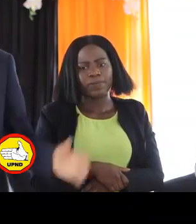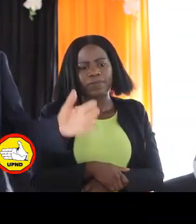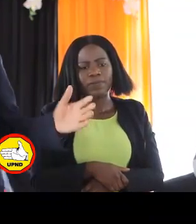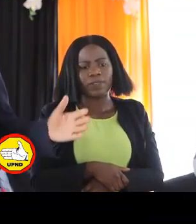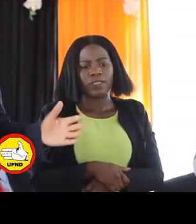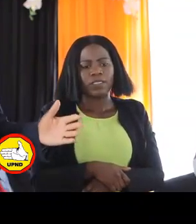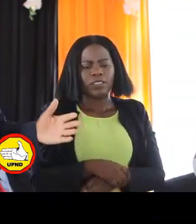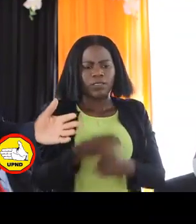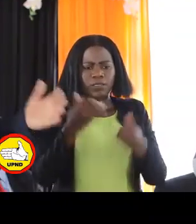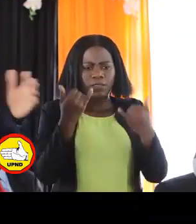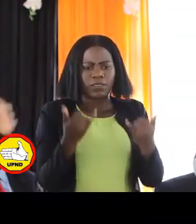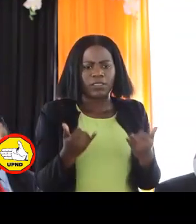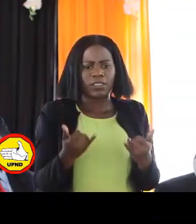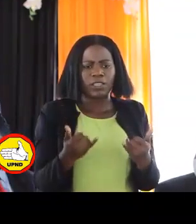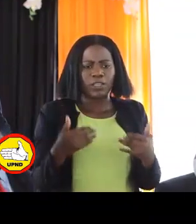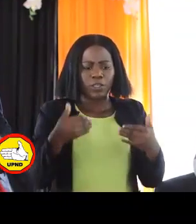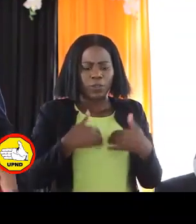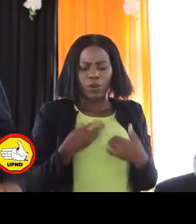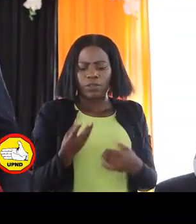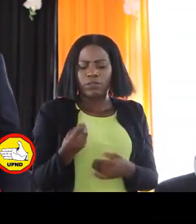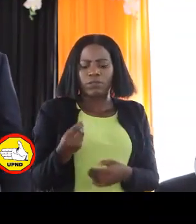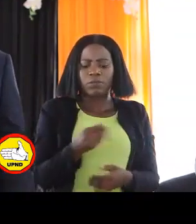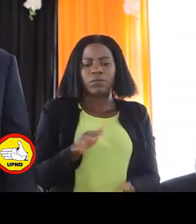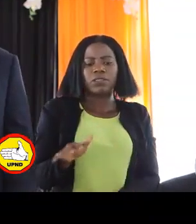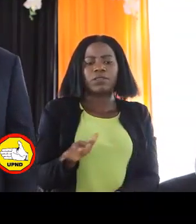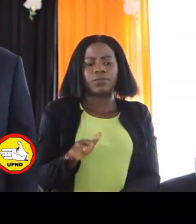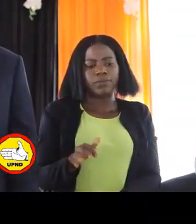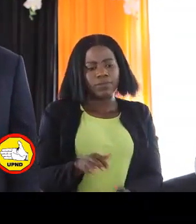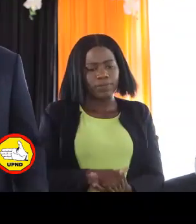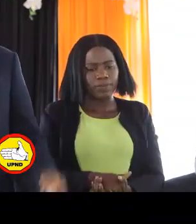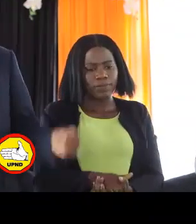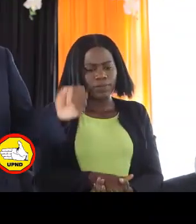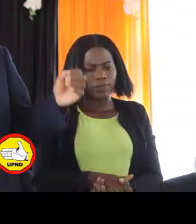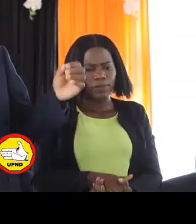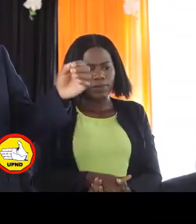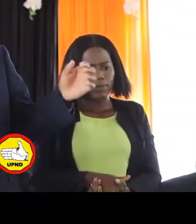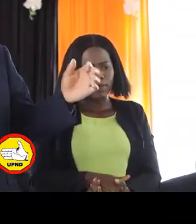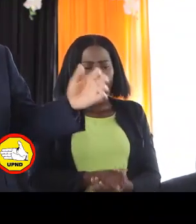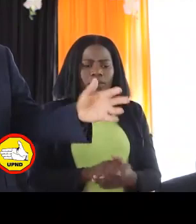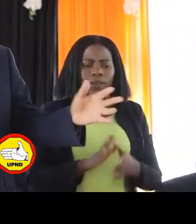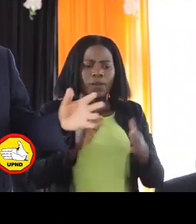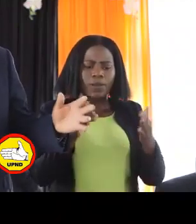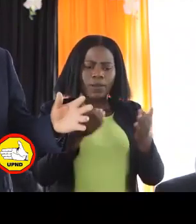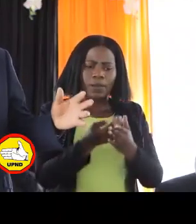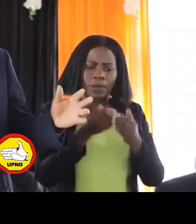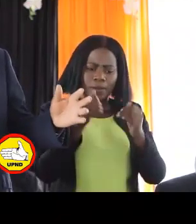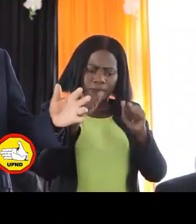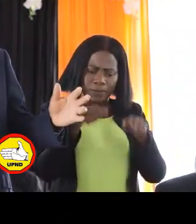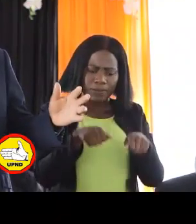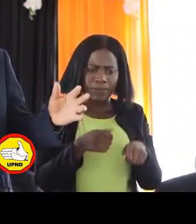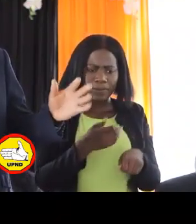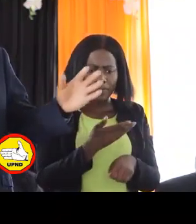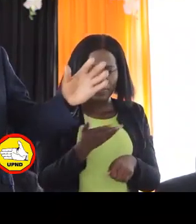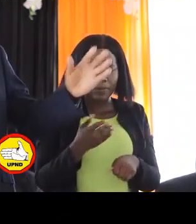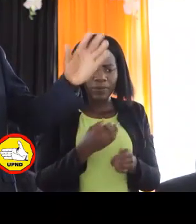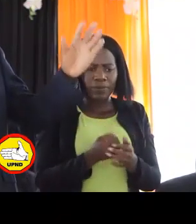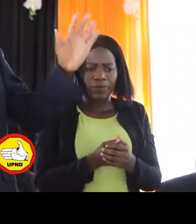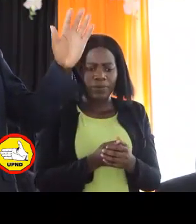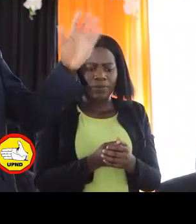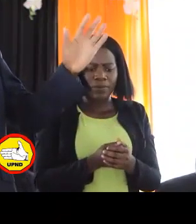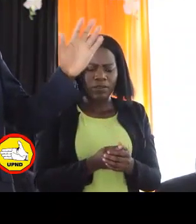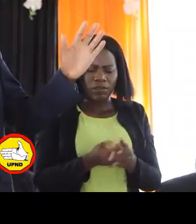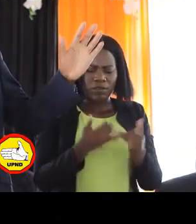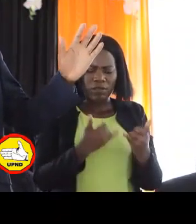Then all of a sudden, you've Kasakakandala. How can you sustain that? What about